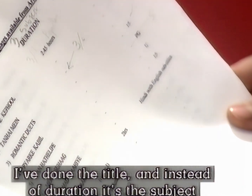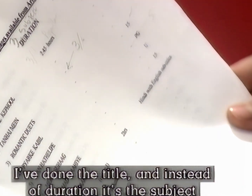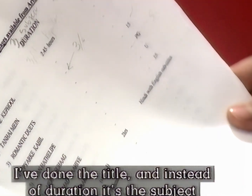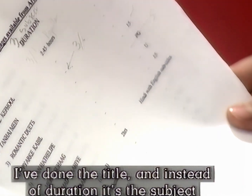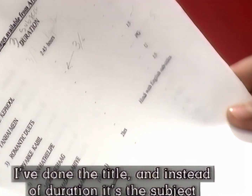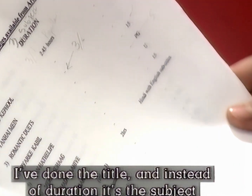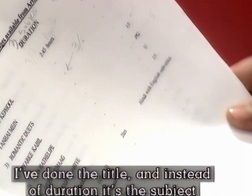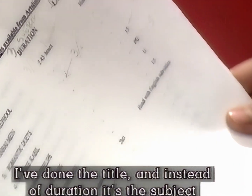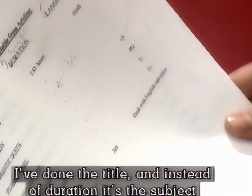yeah?